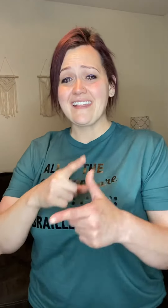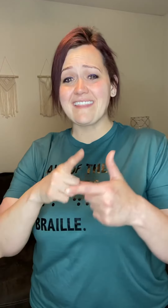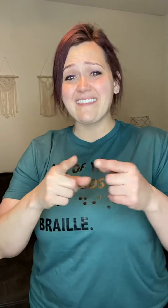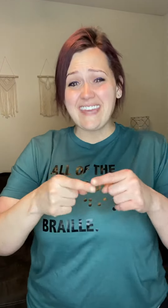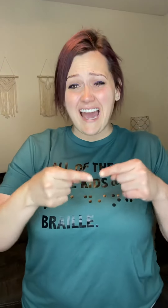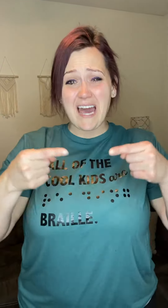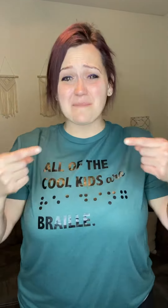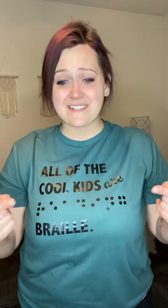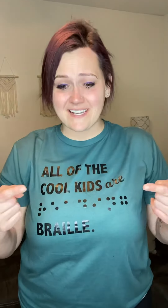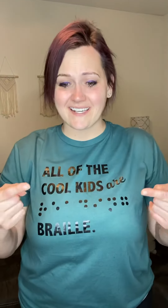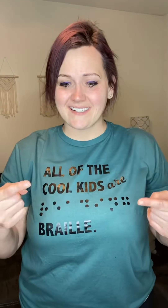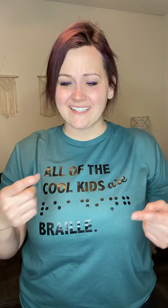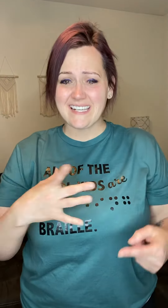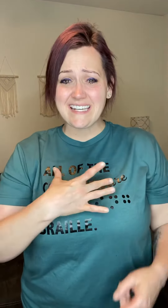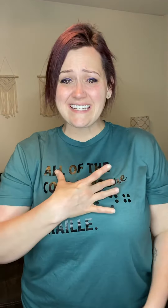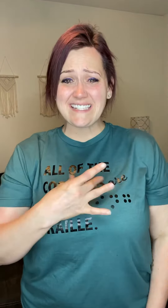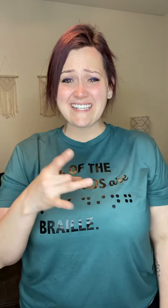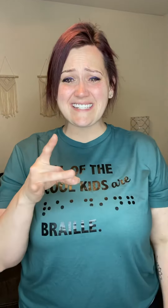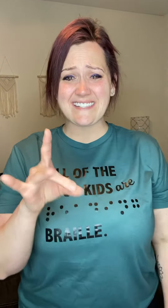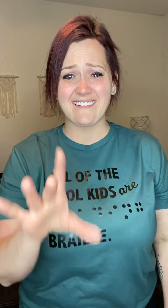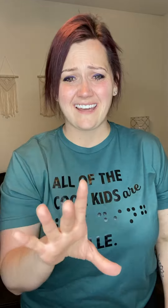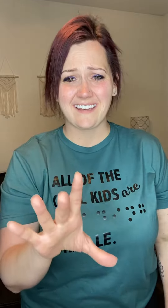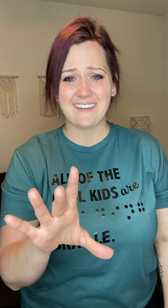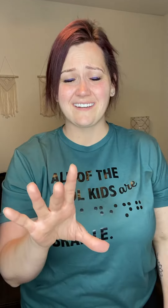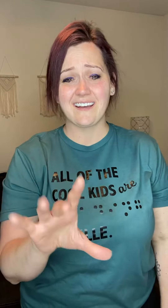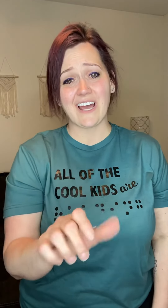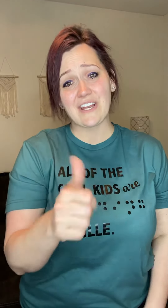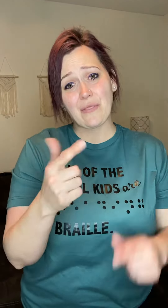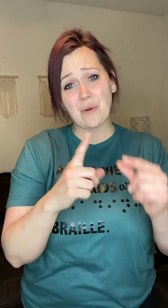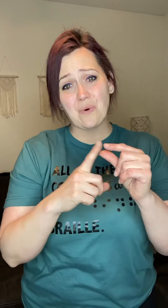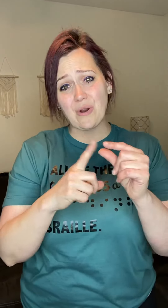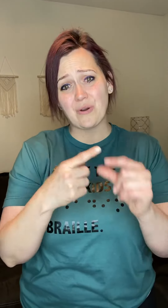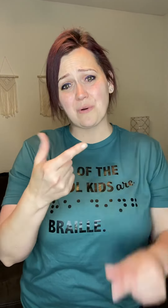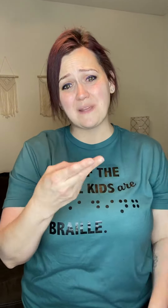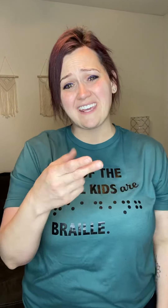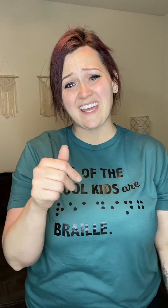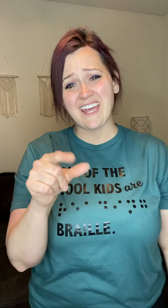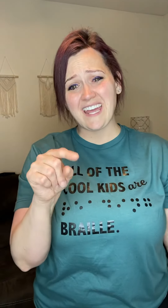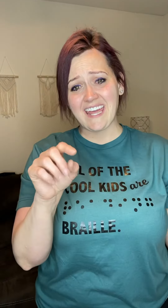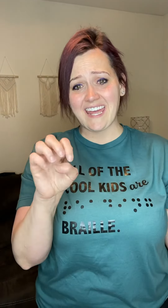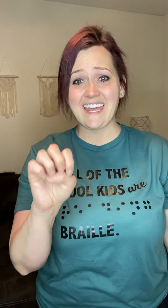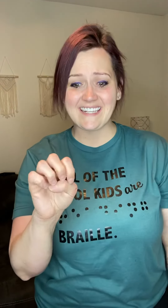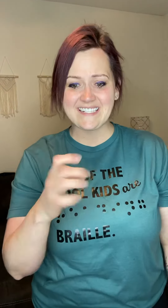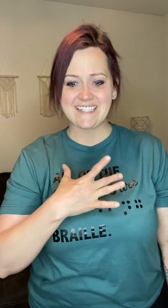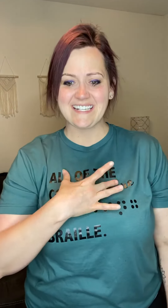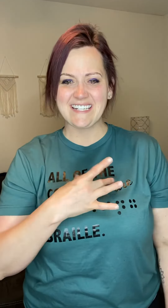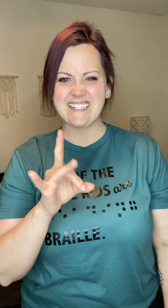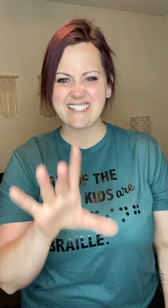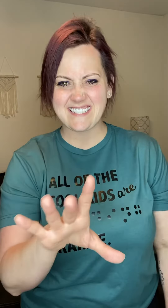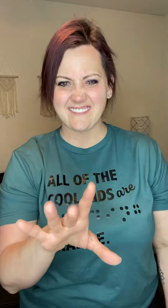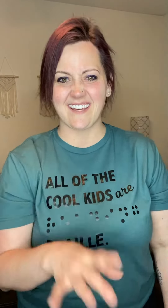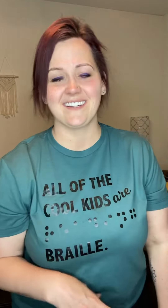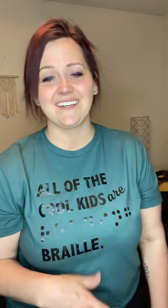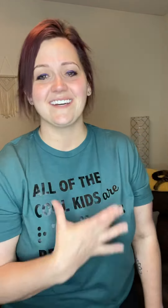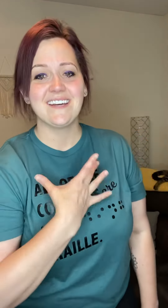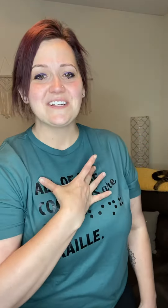Then the opposite, dislike. Another word would be hate, dislike. So